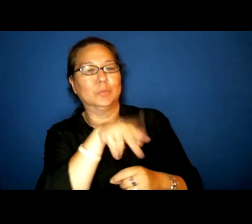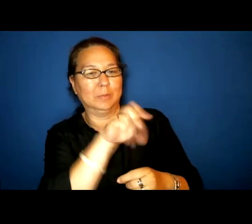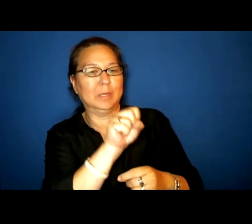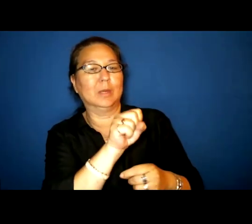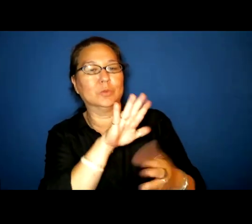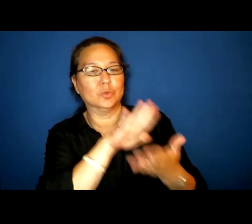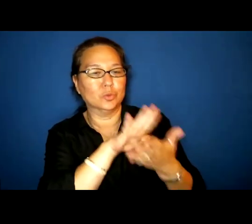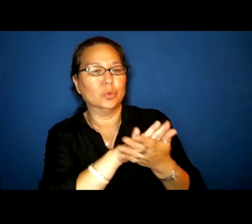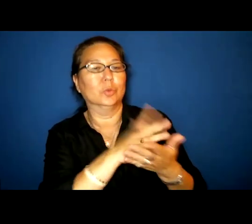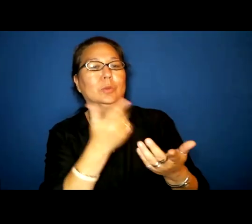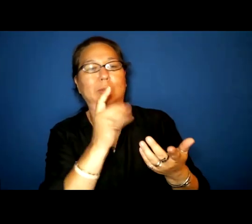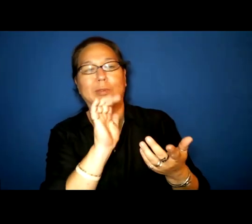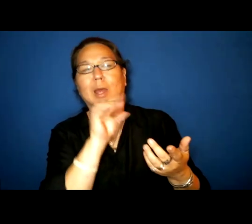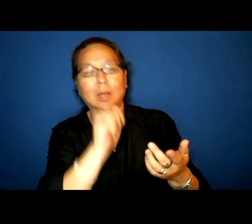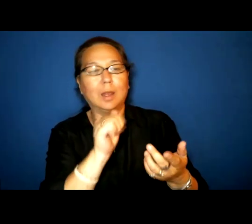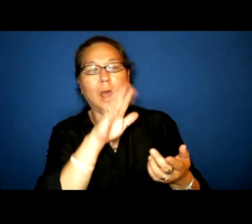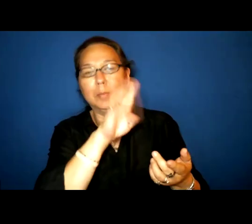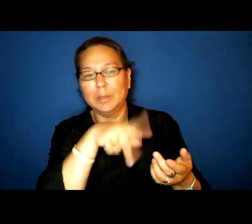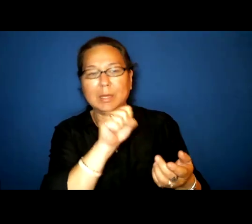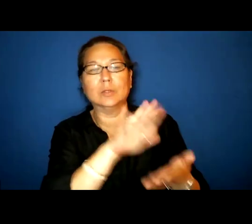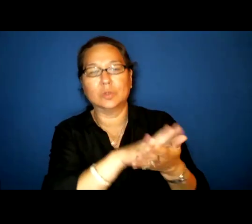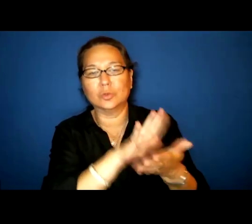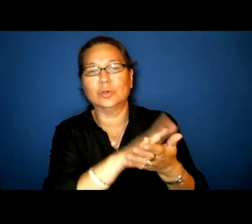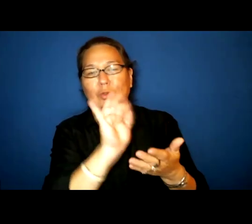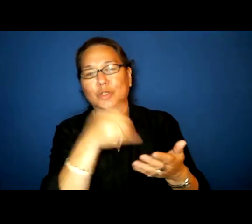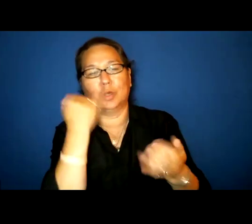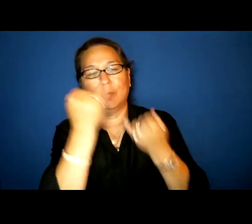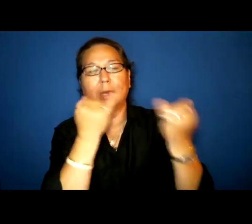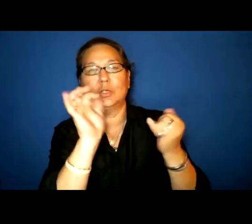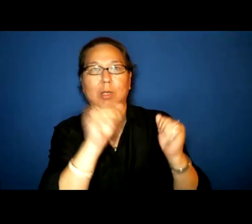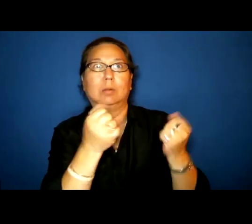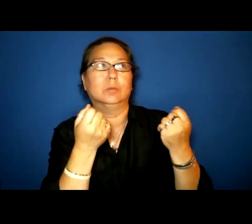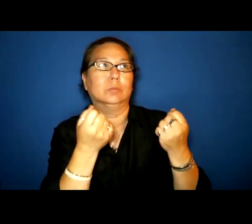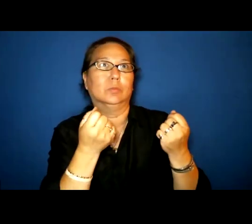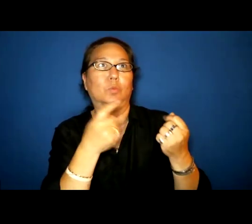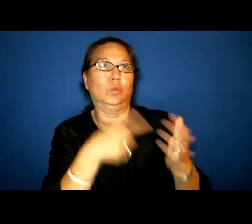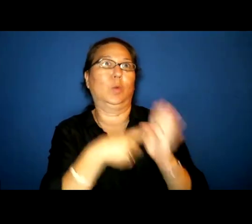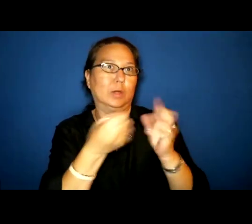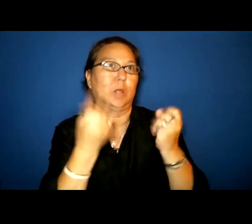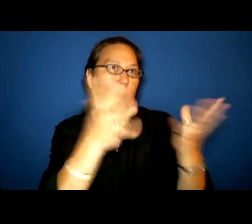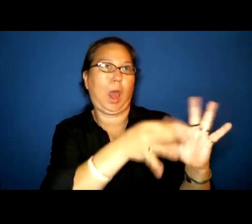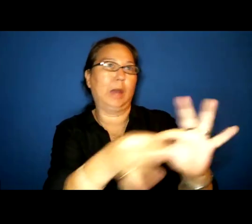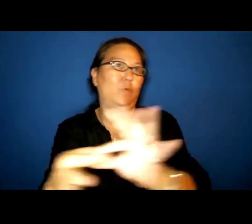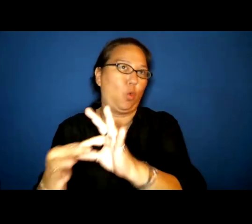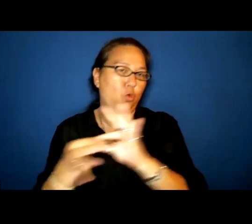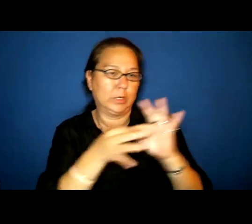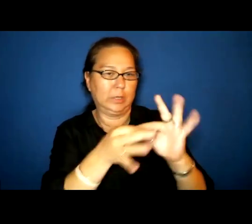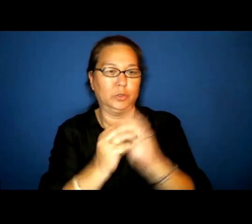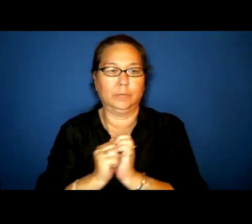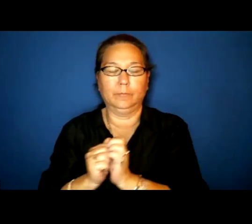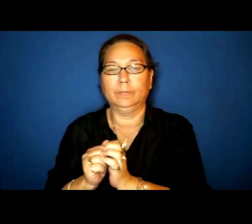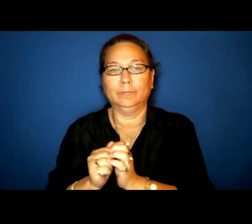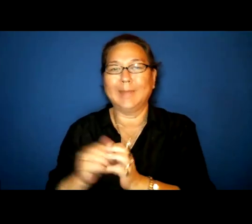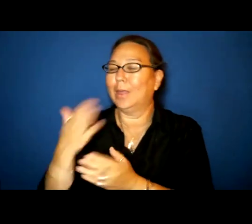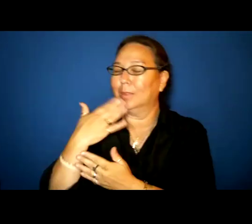Yeah. Thank you. Also, in the spirit of clarity, simplicity, and stability, can you just create a